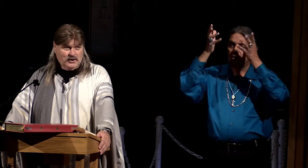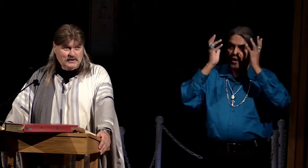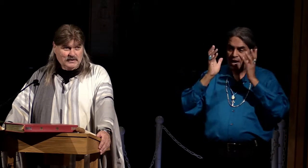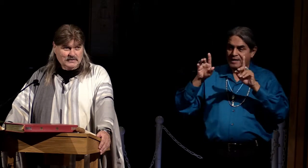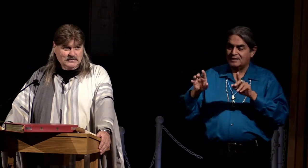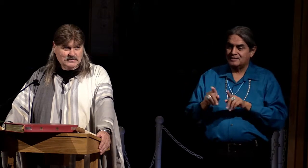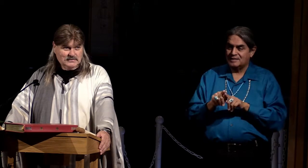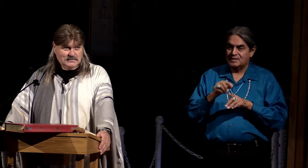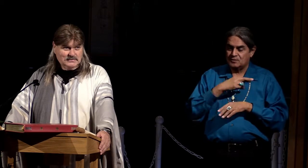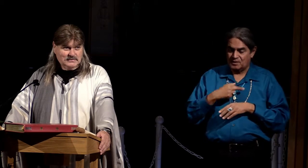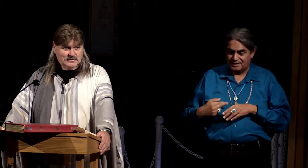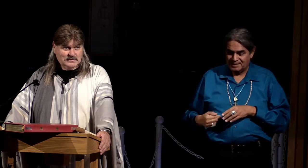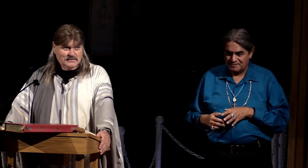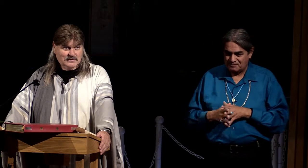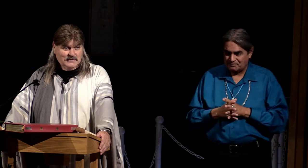as royal.